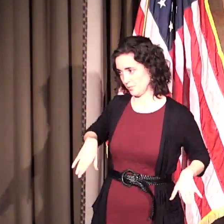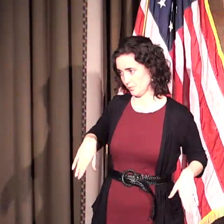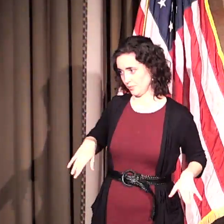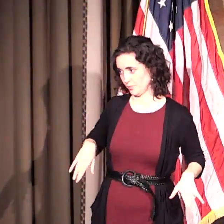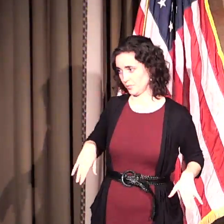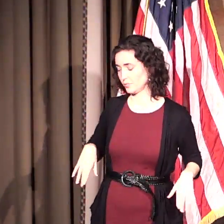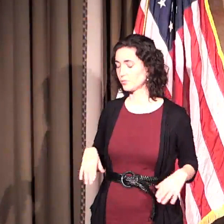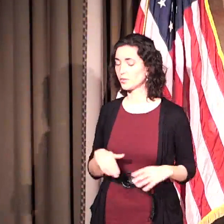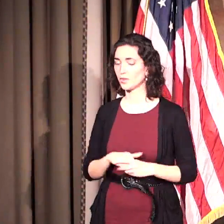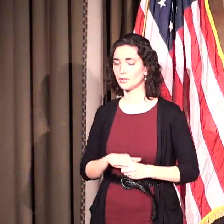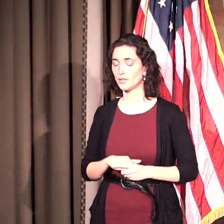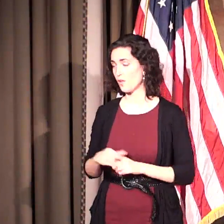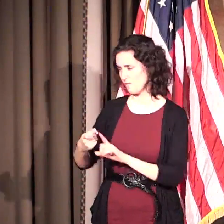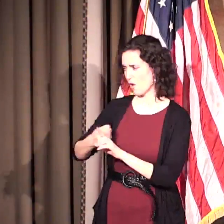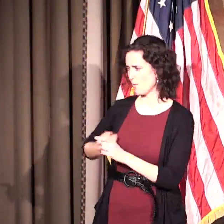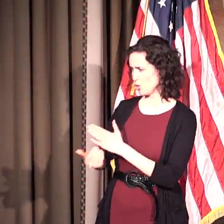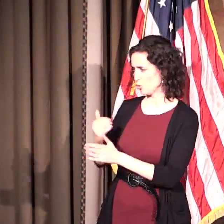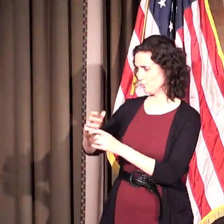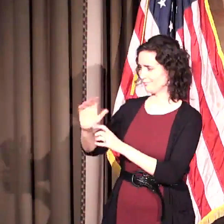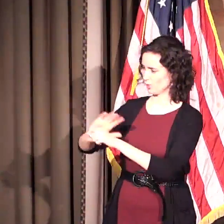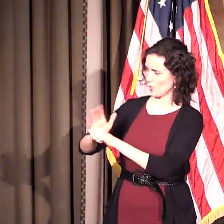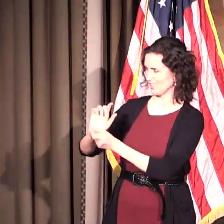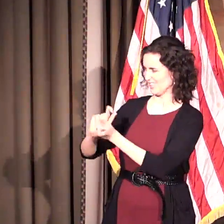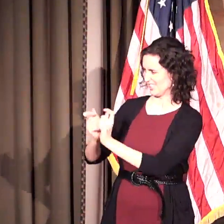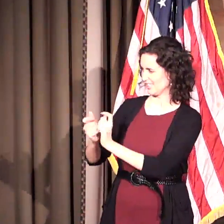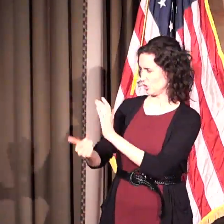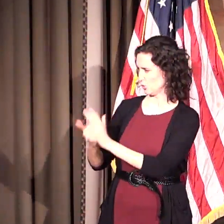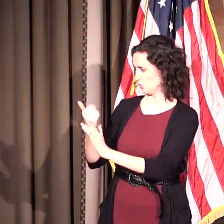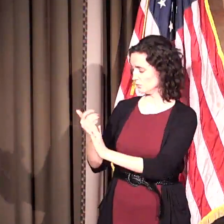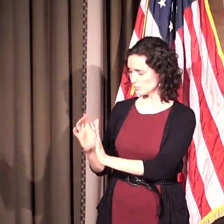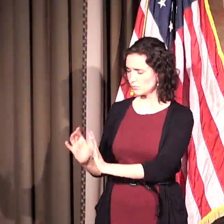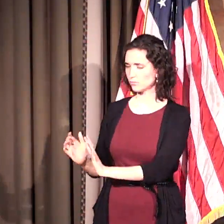of those variants. And in fact, we are